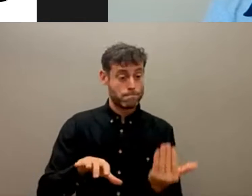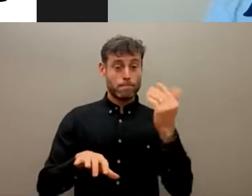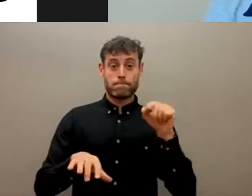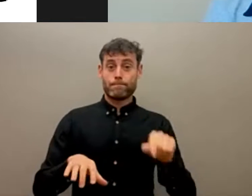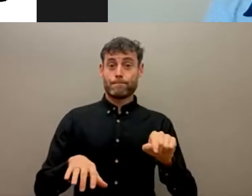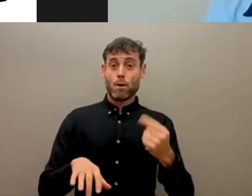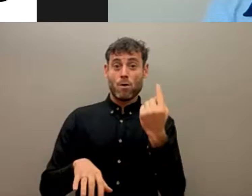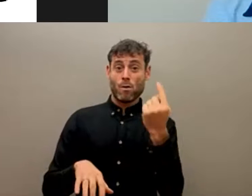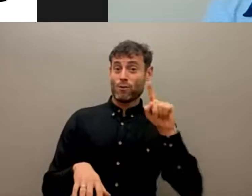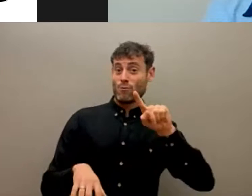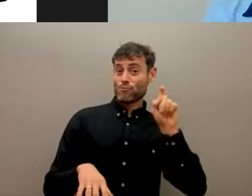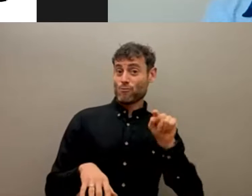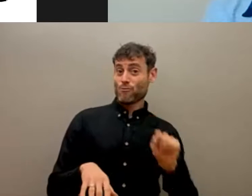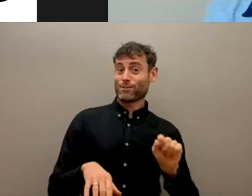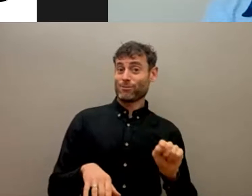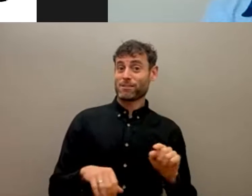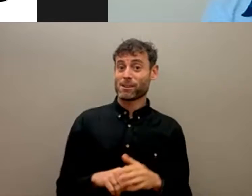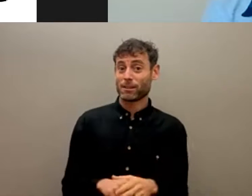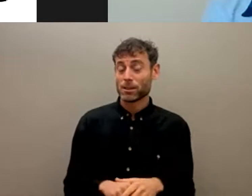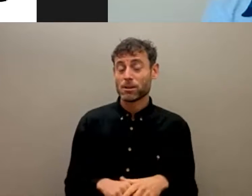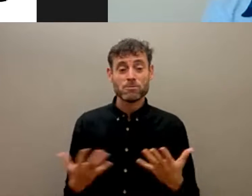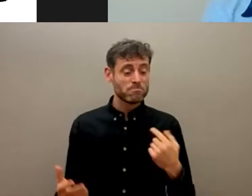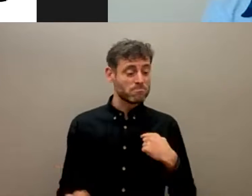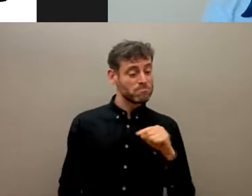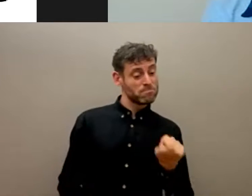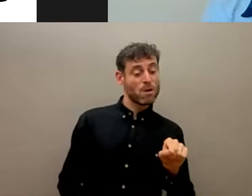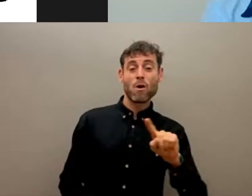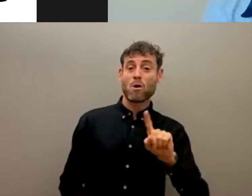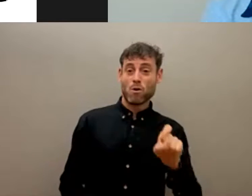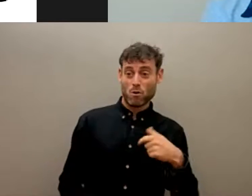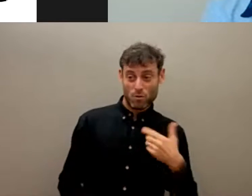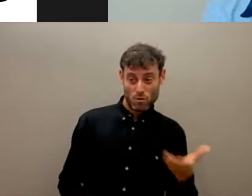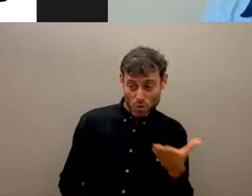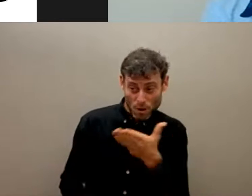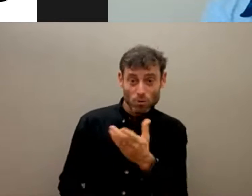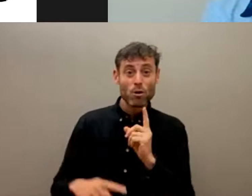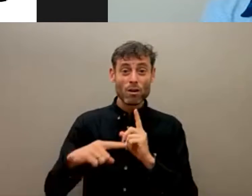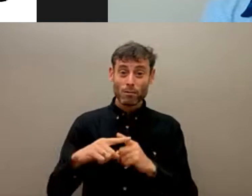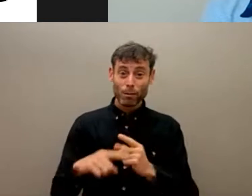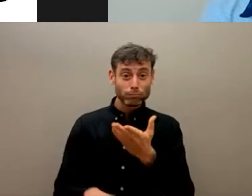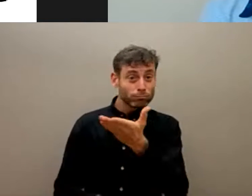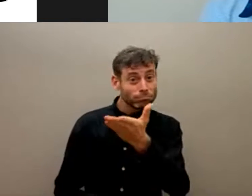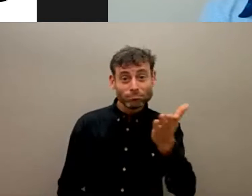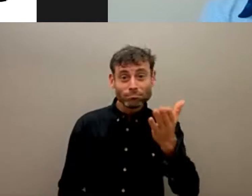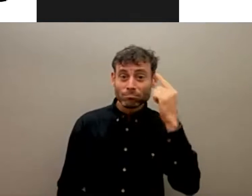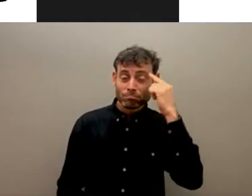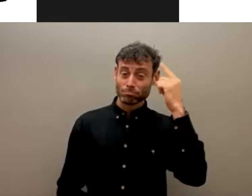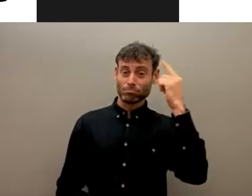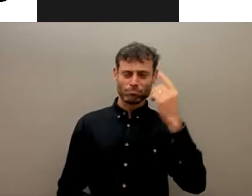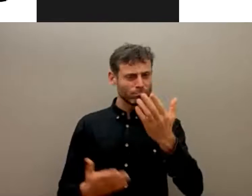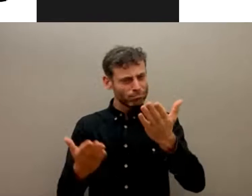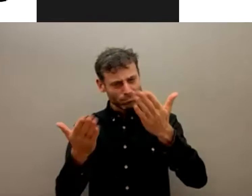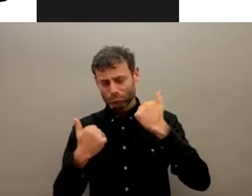chat, and I might go straight to that and invite others then to feel free to post in your